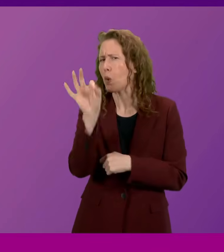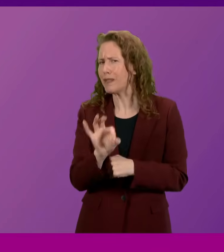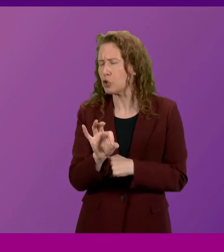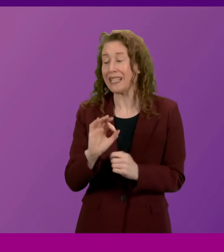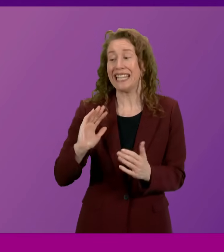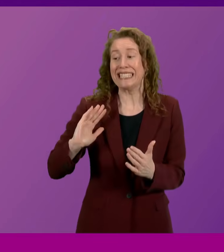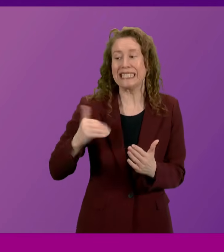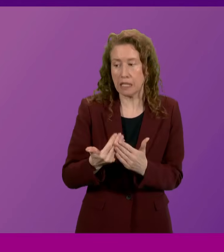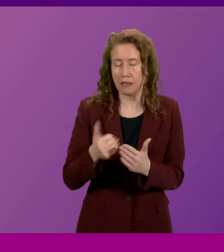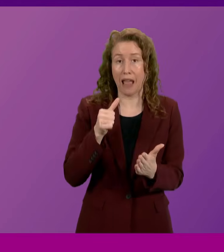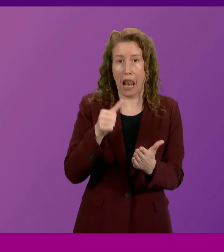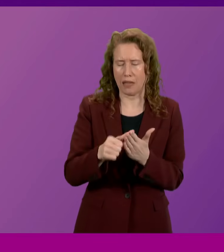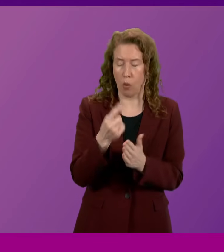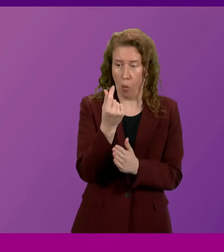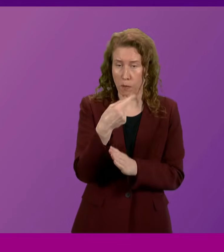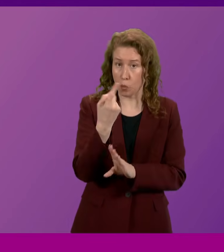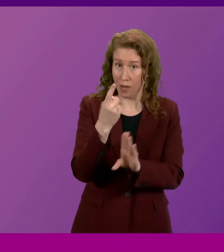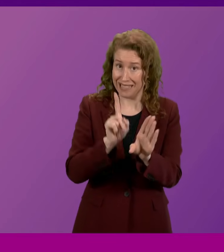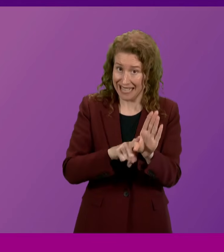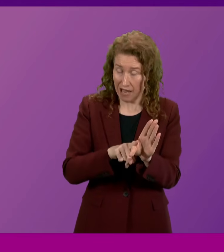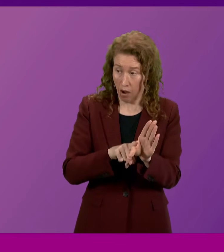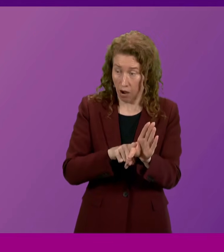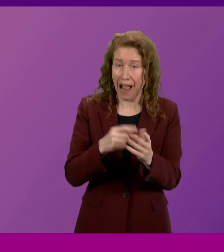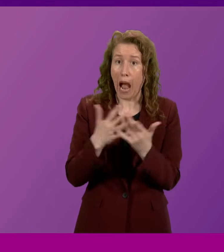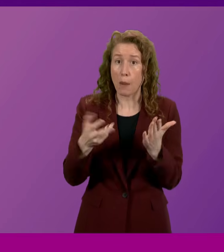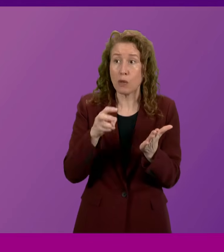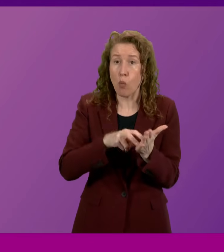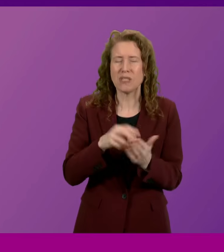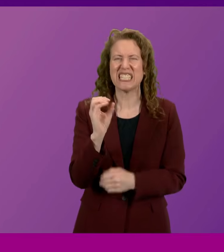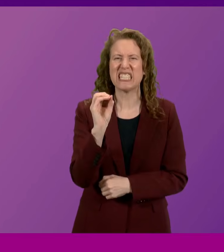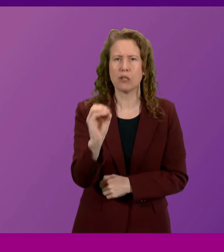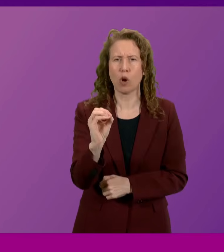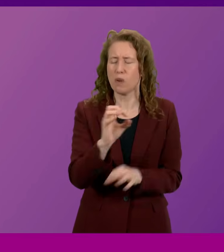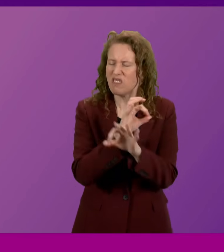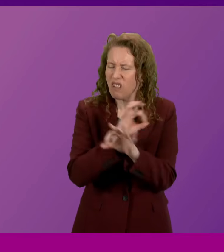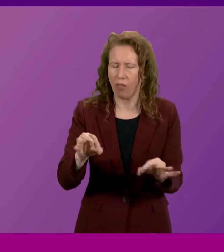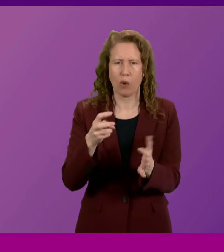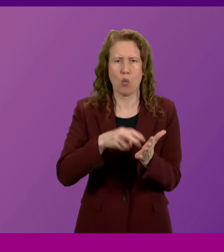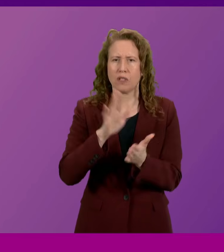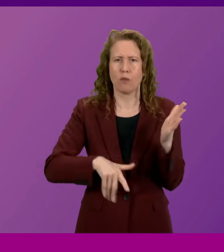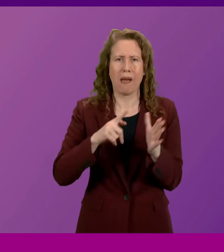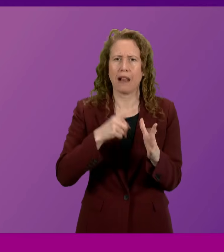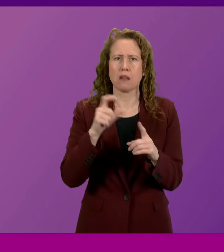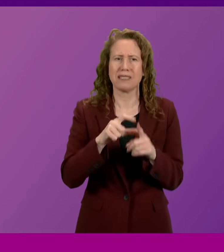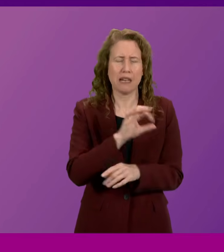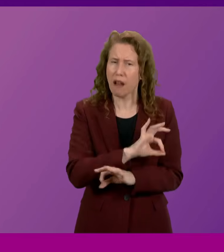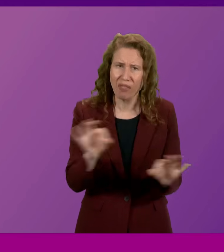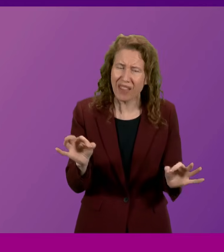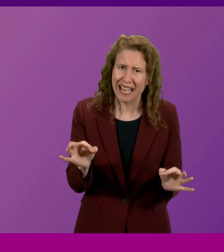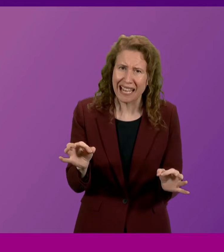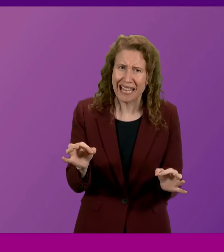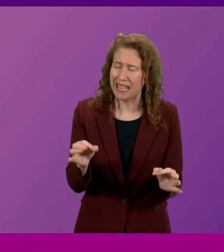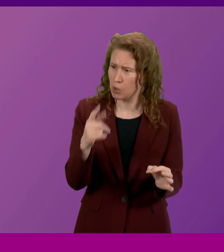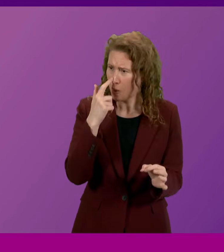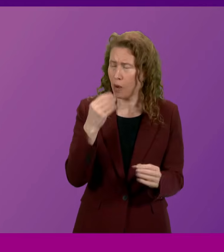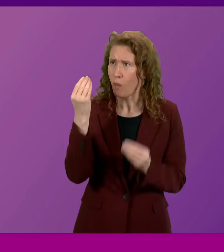that letter almost a year ago, 0 buses ordered from Alexander Dennis. 0. So he can